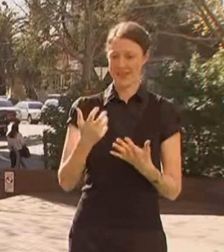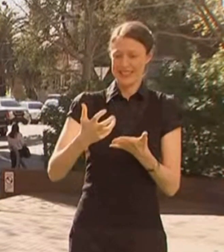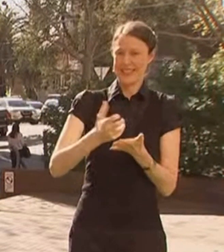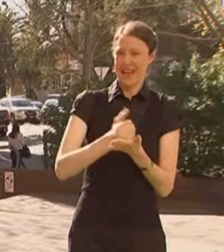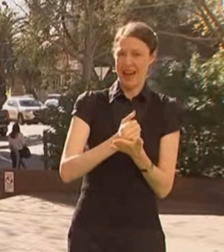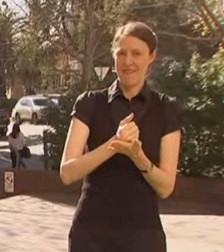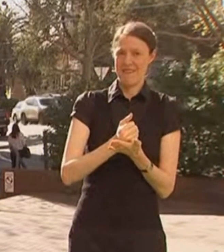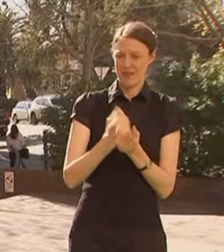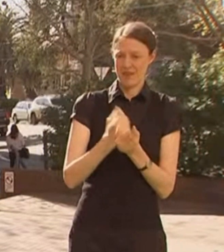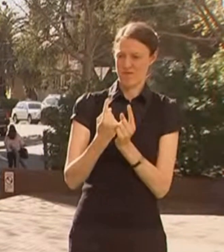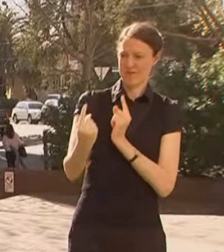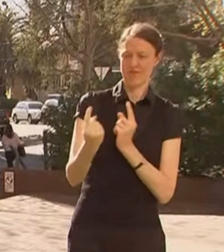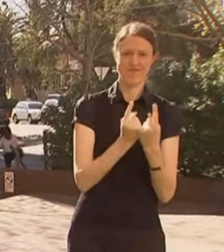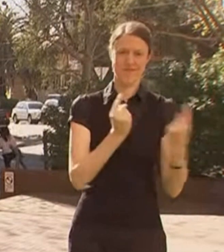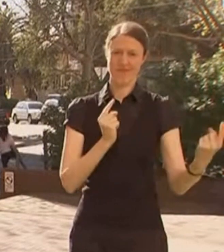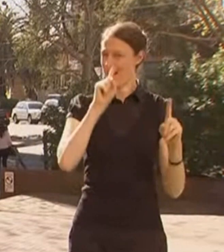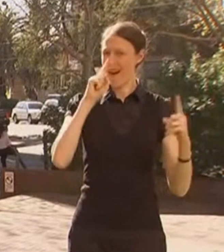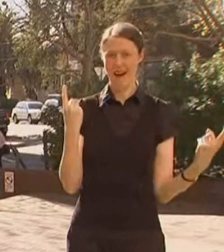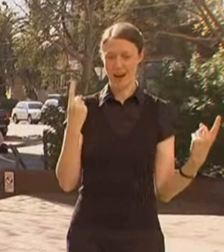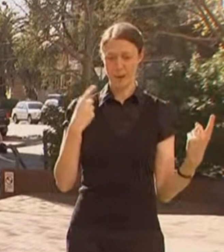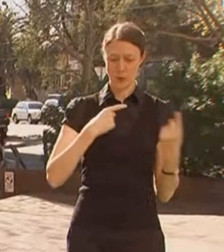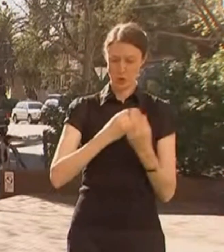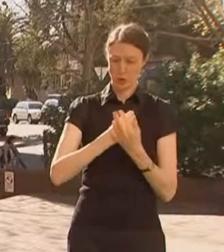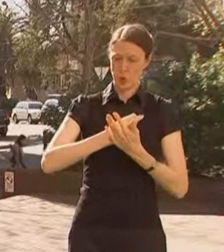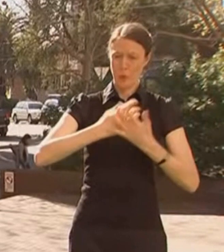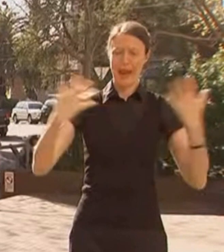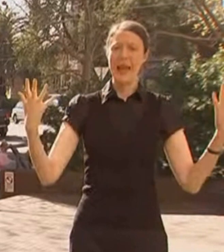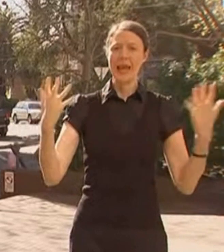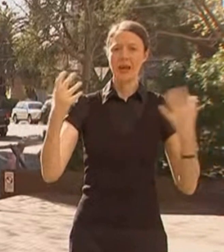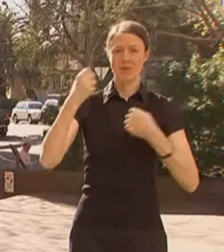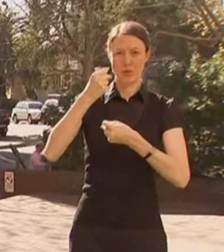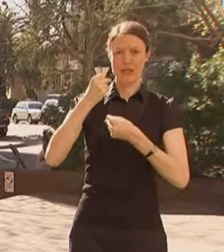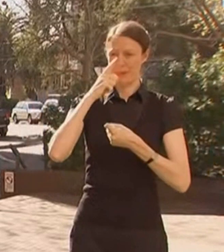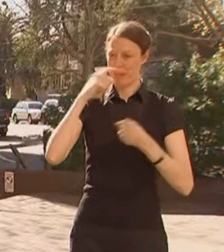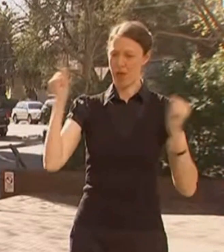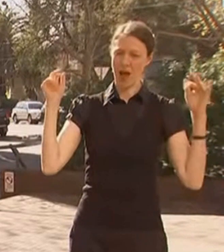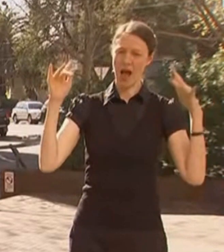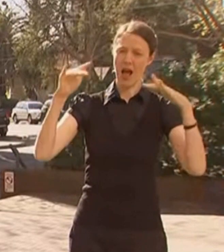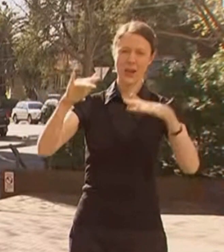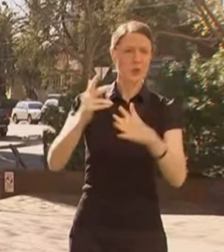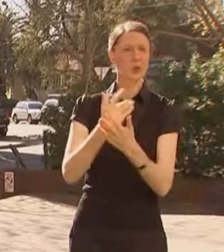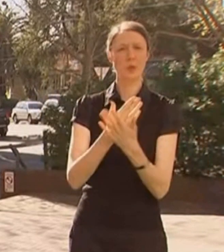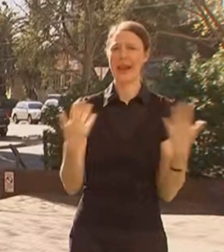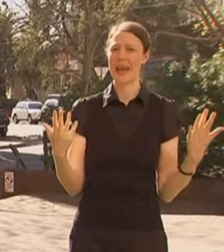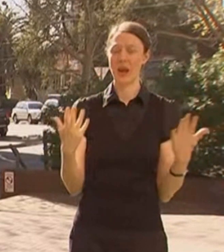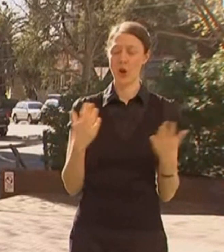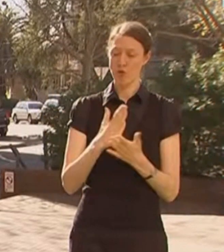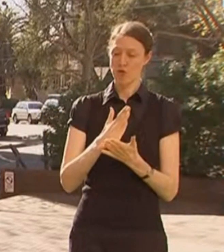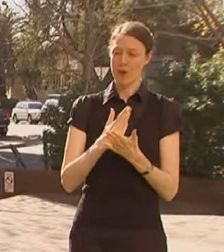tomorrow that was intended to go ahead deemed illegal. This is because the protesters could not